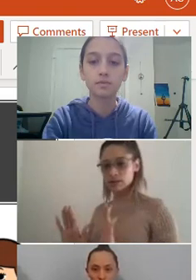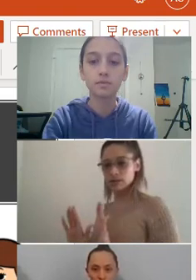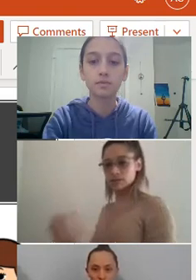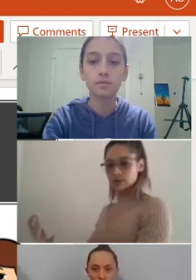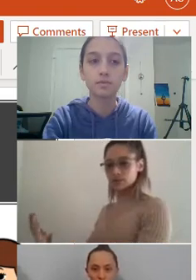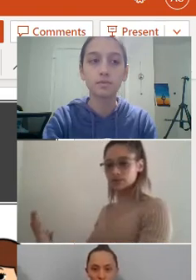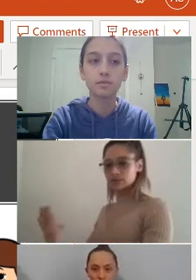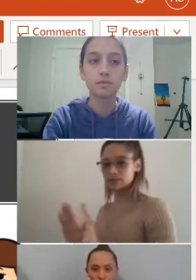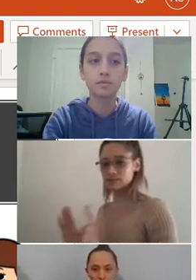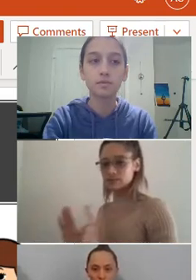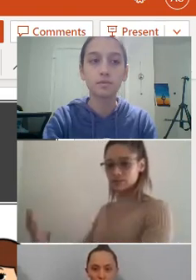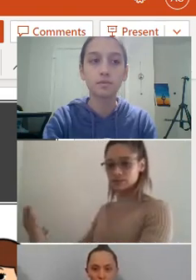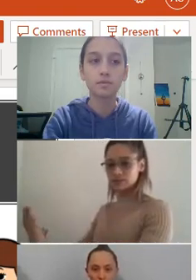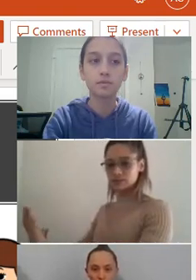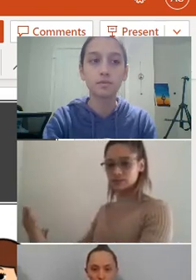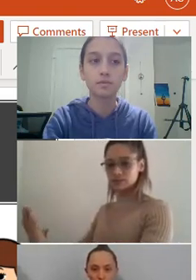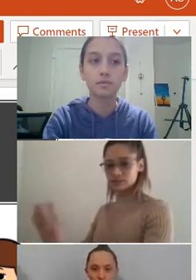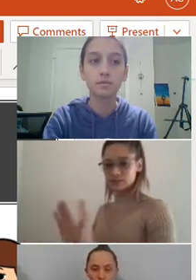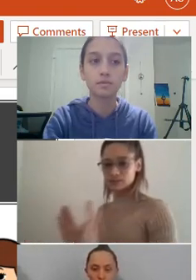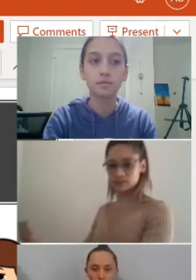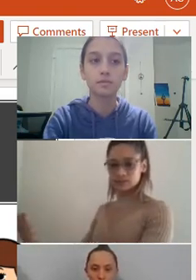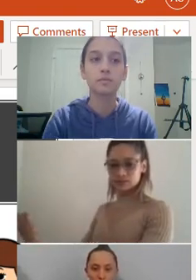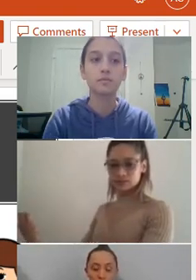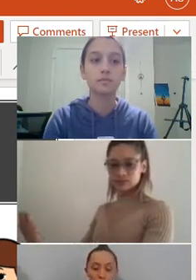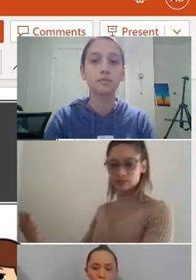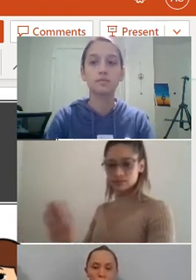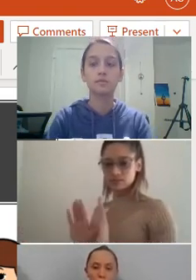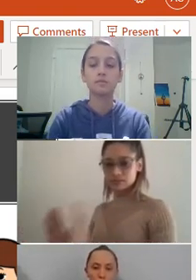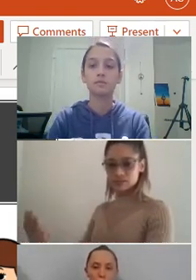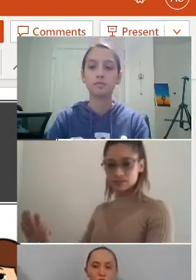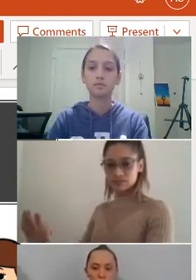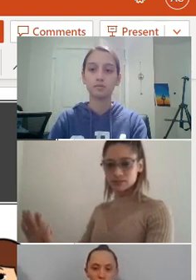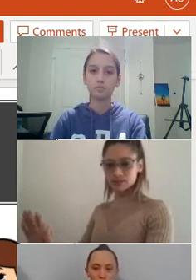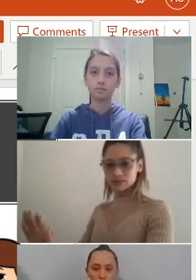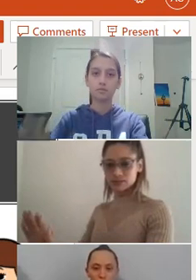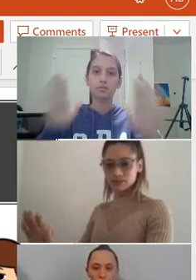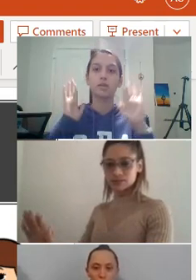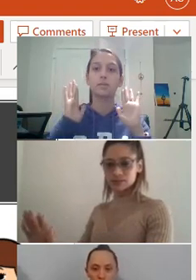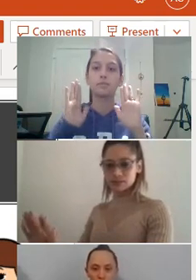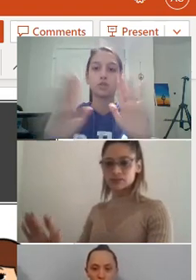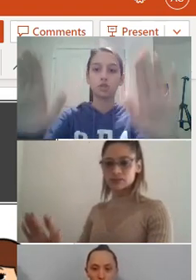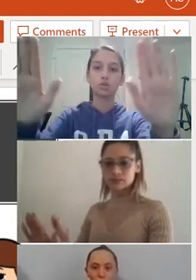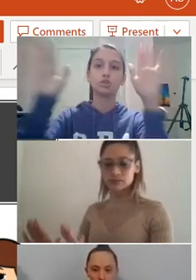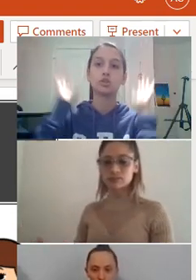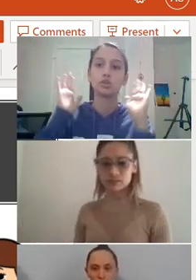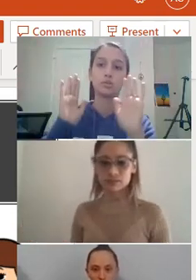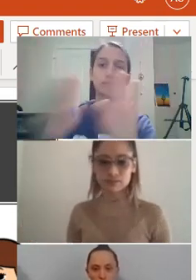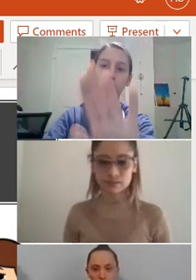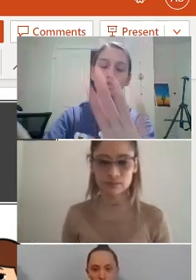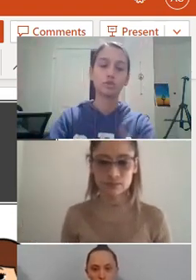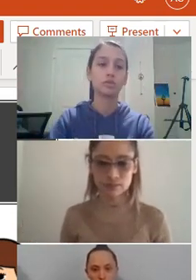So you're gonna have a 5 hand and it literally looks like you're pushing someone. So